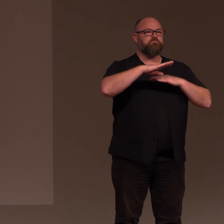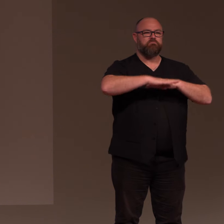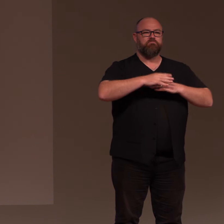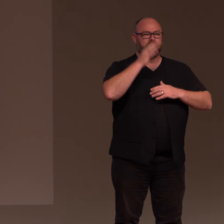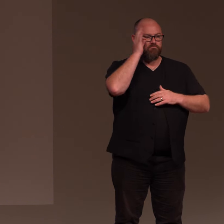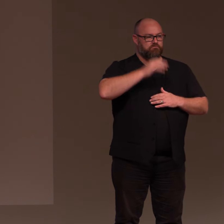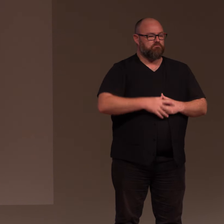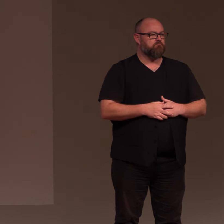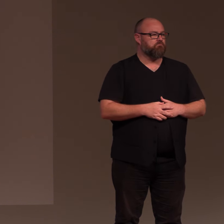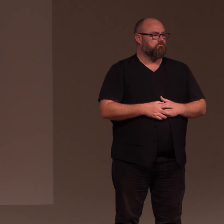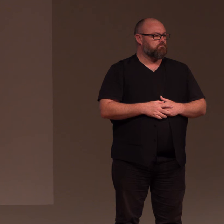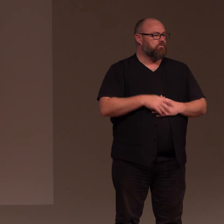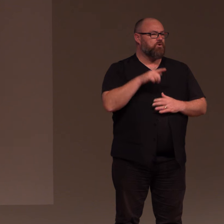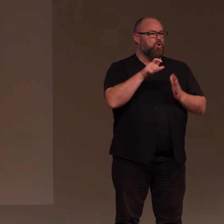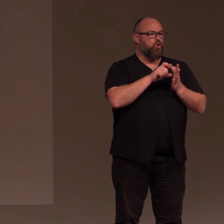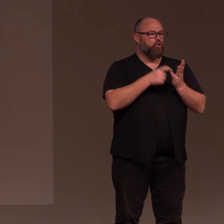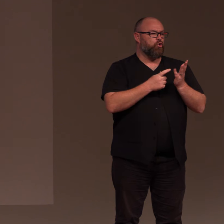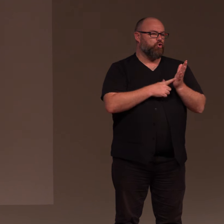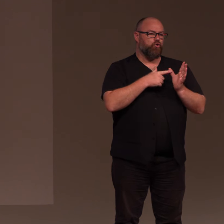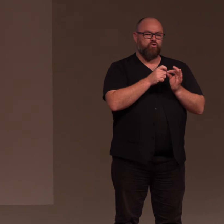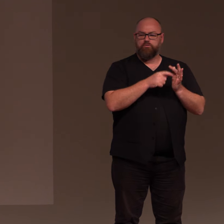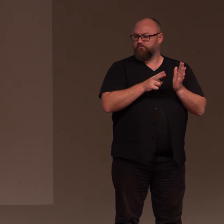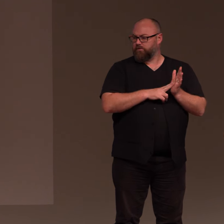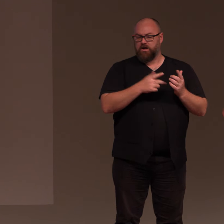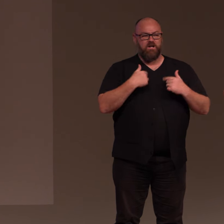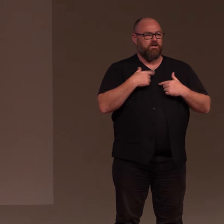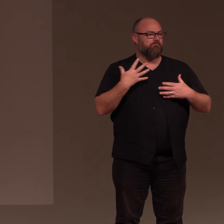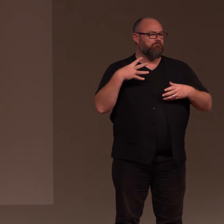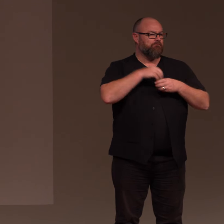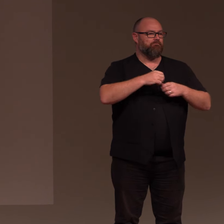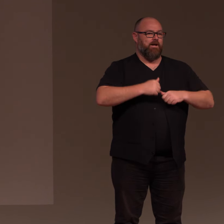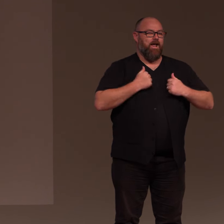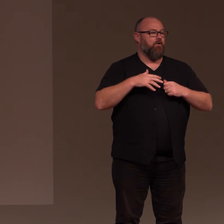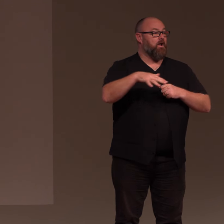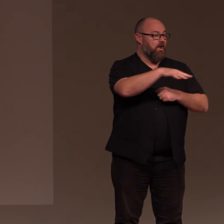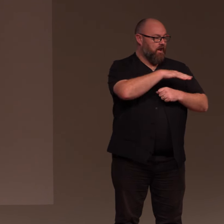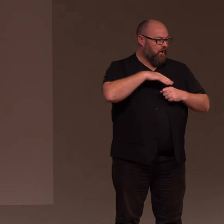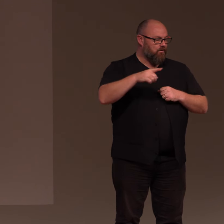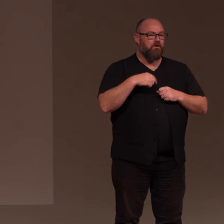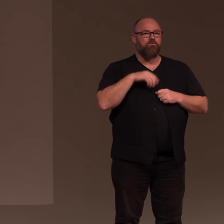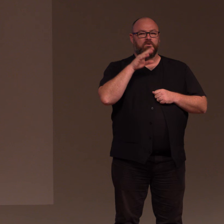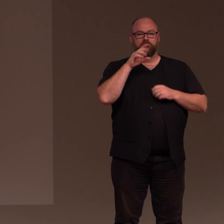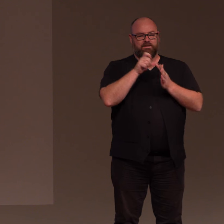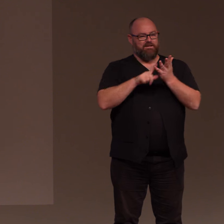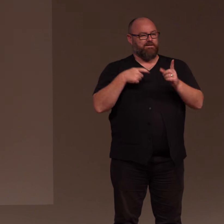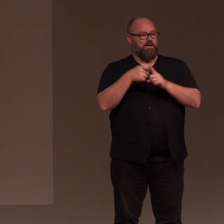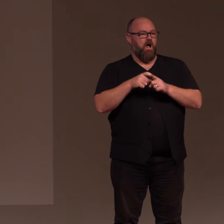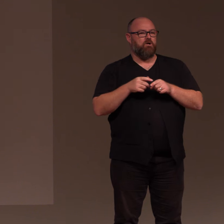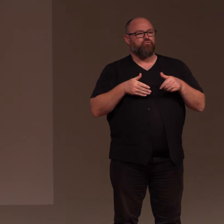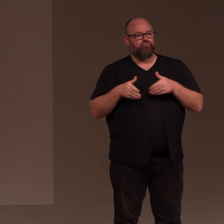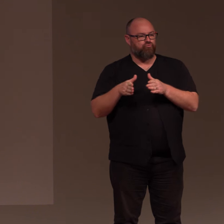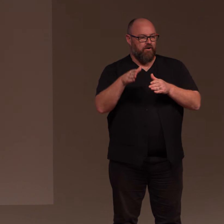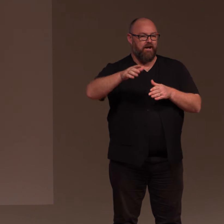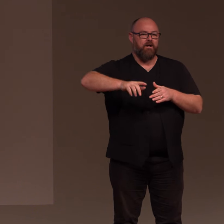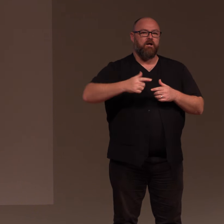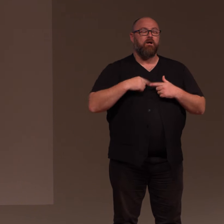Dirubin Local Aboriginal Land Council, this is part of our incorporated area, which goes to Duck Creek, and this is the very eastern